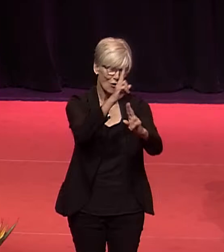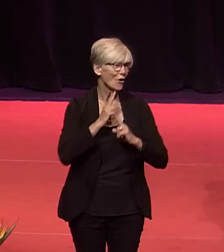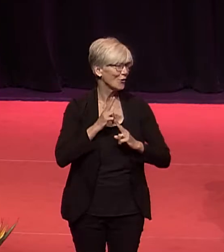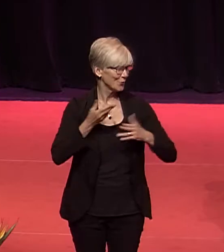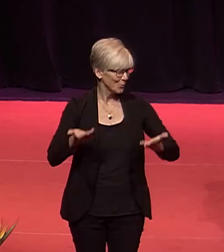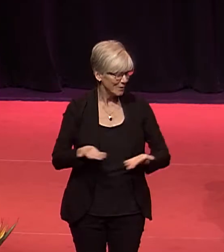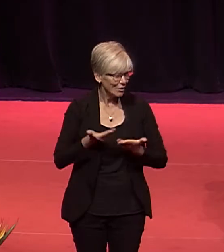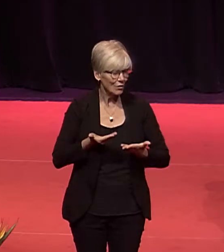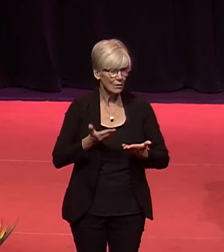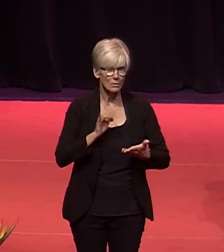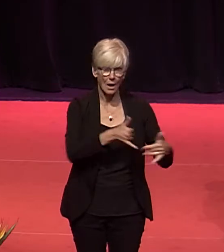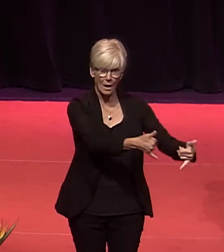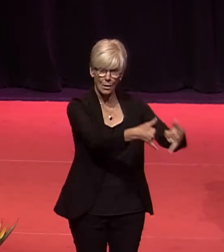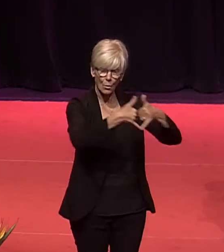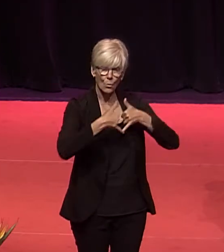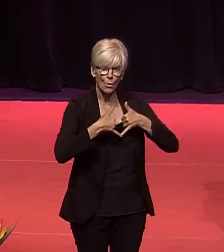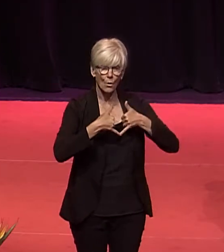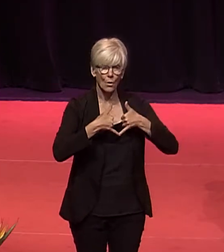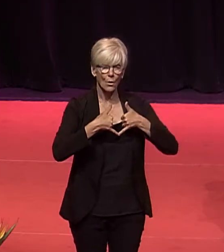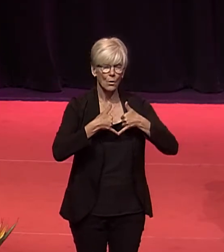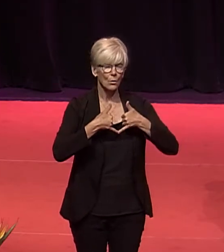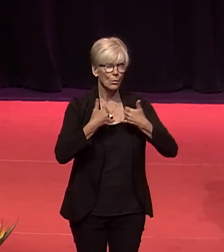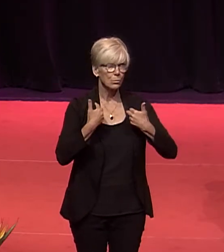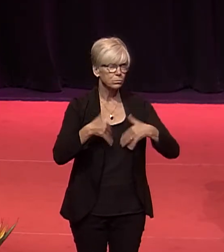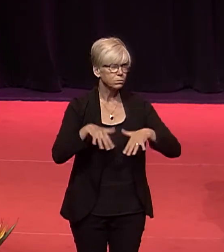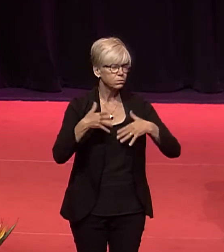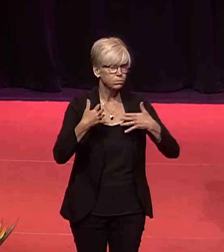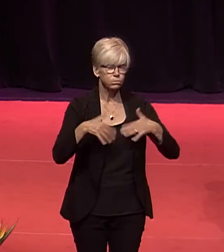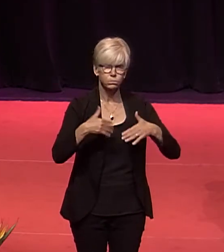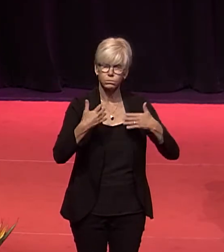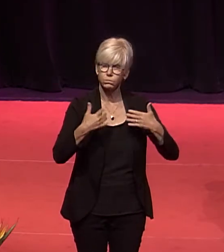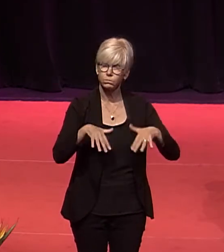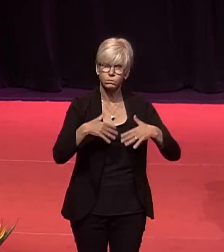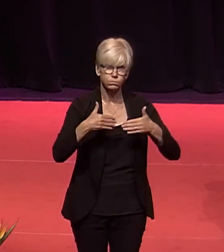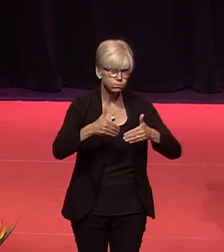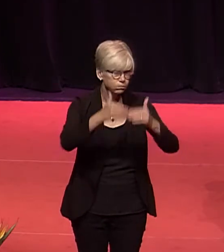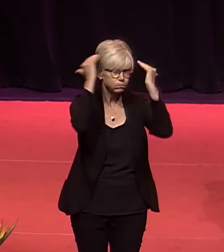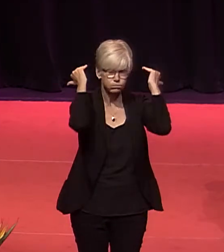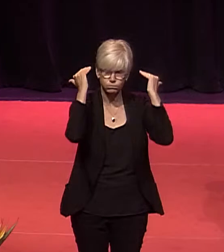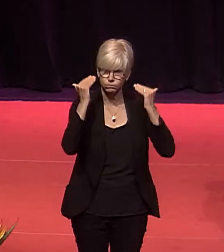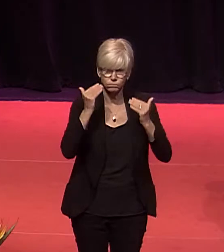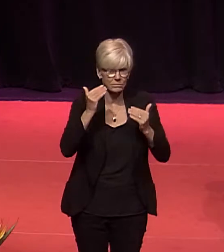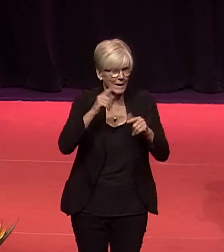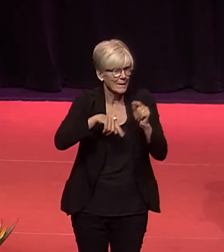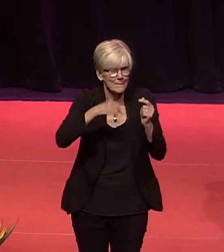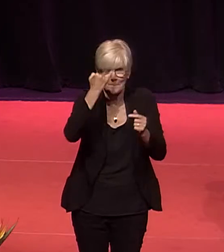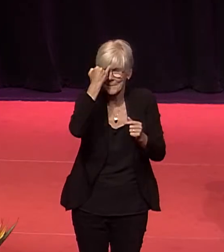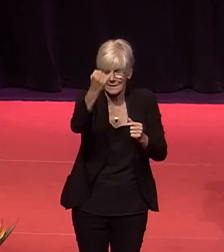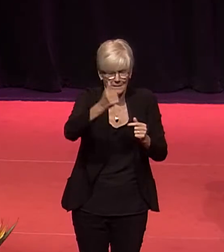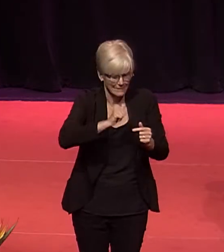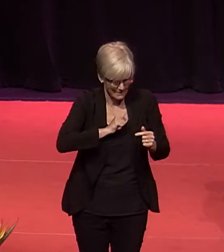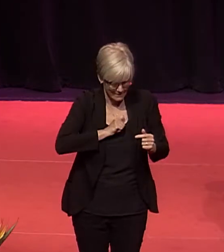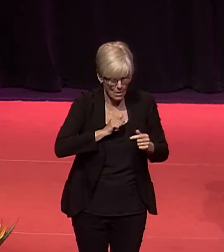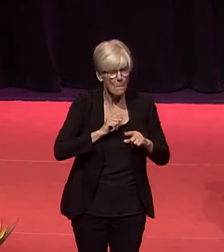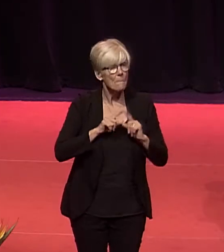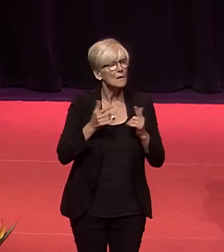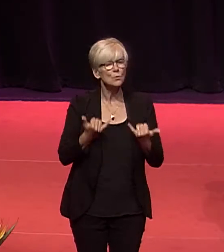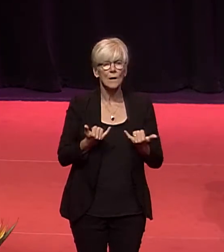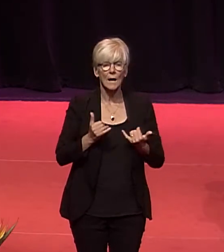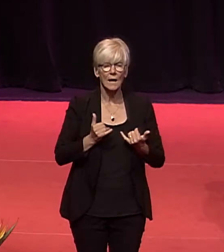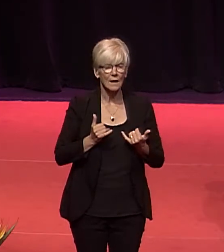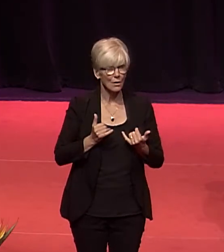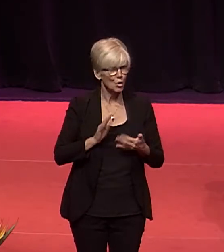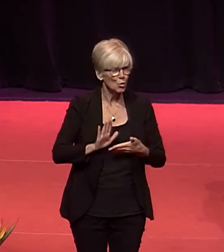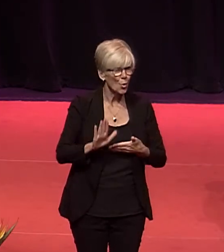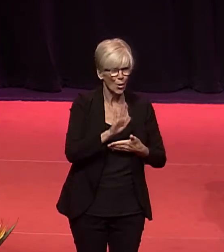This recognition is beyond my dreams. I can't, but really to have time on this special day, and I took